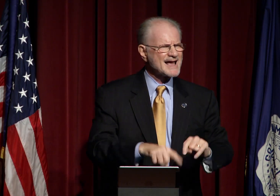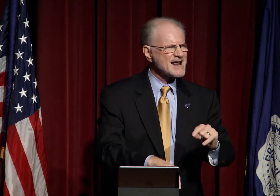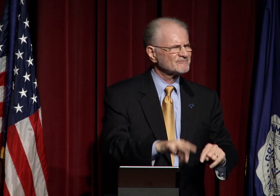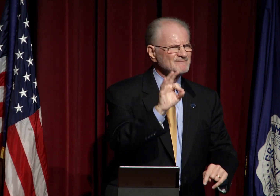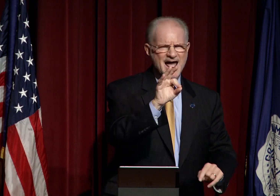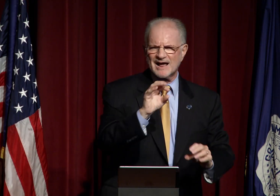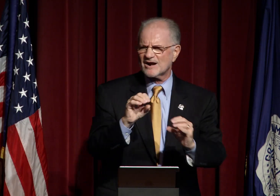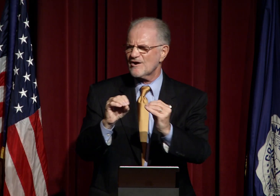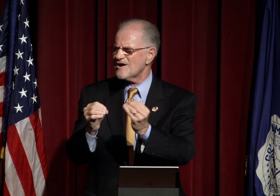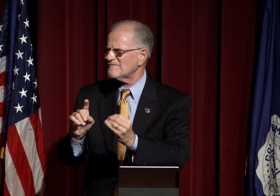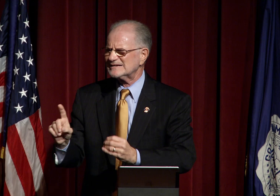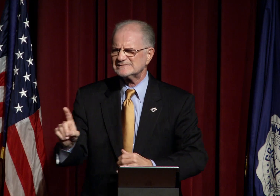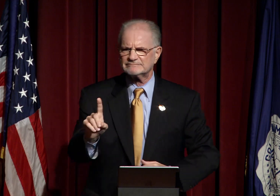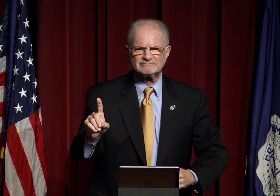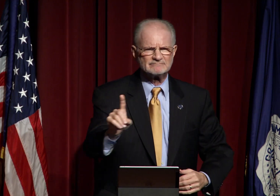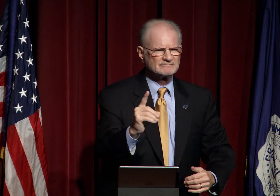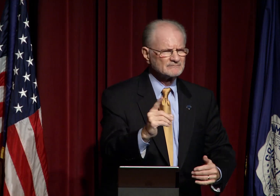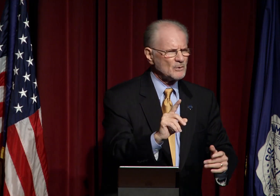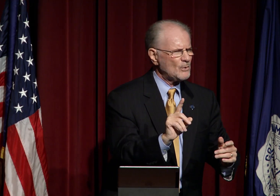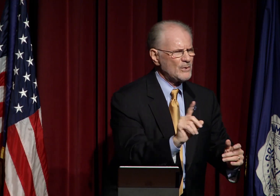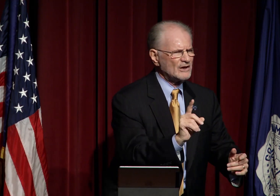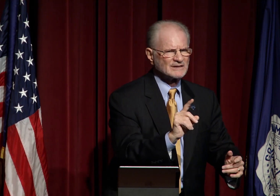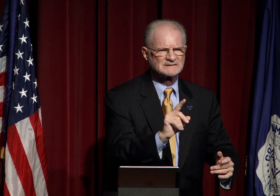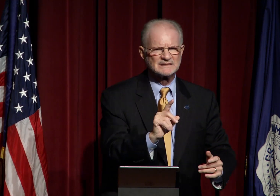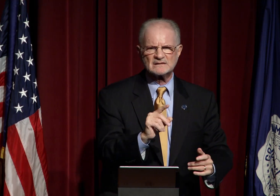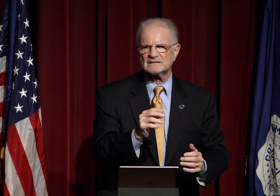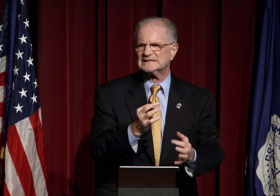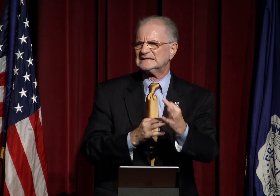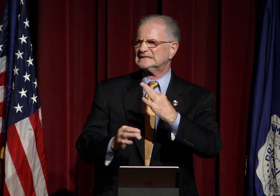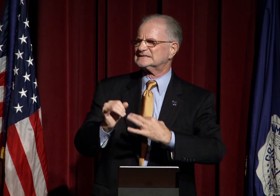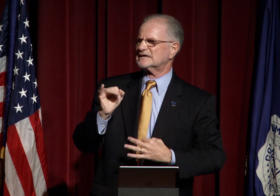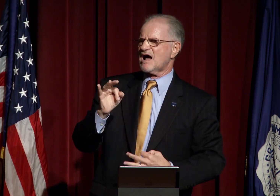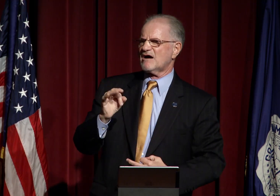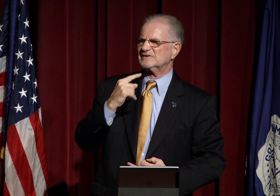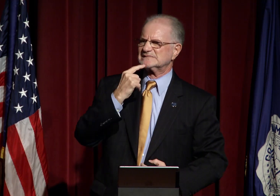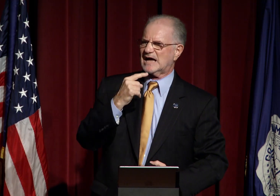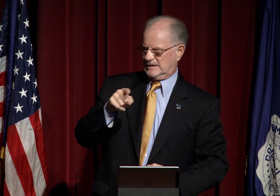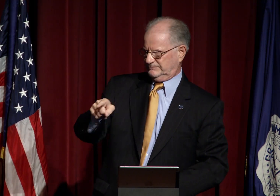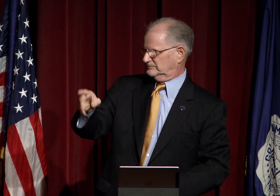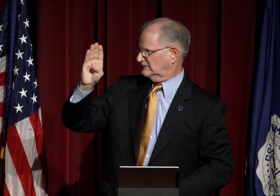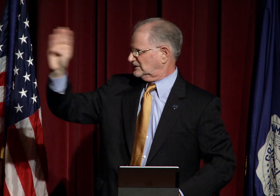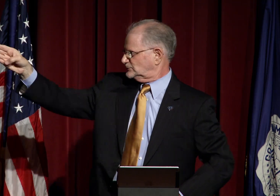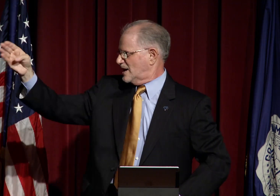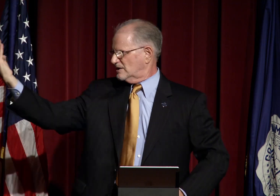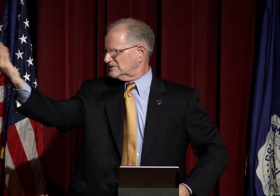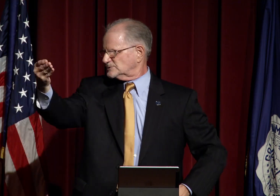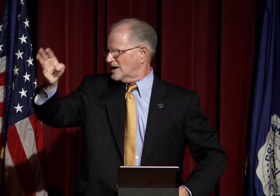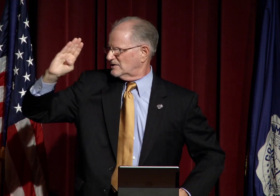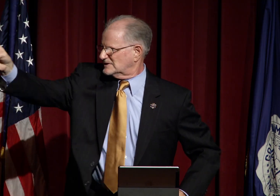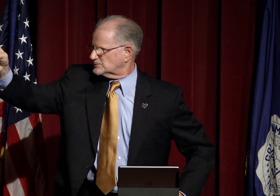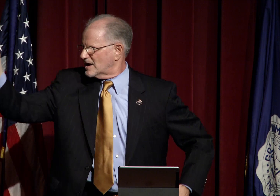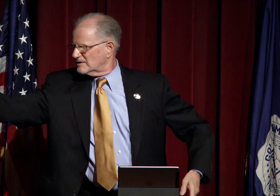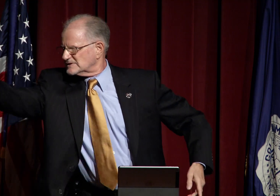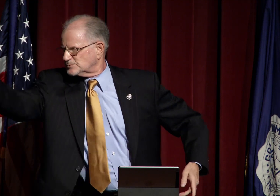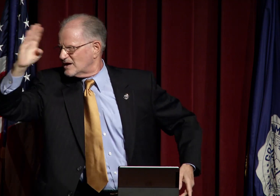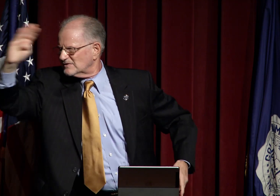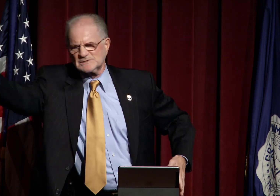Or if any of you are going about your day here on campus and somebody asks for